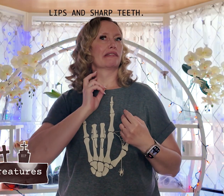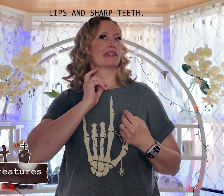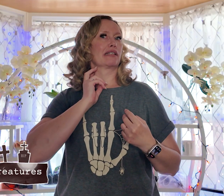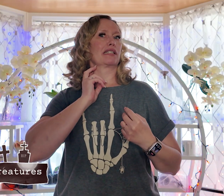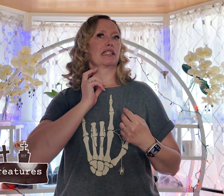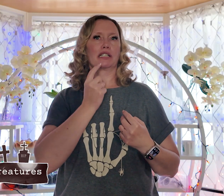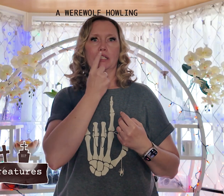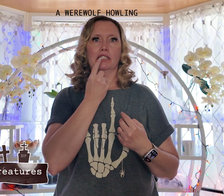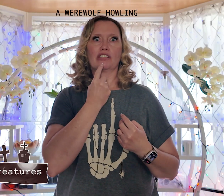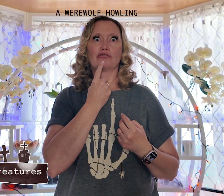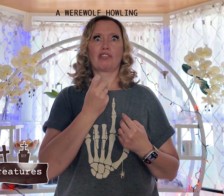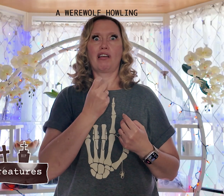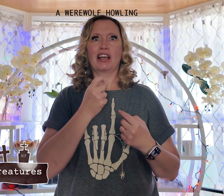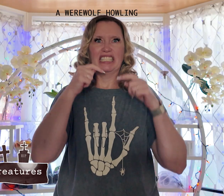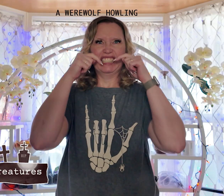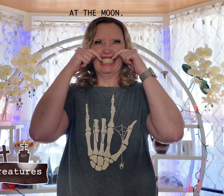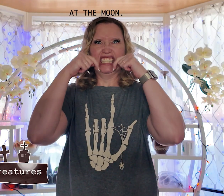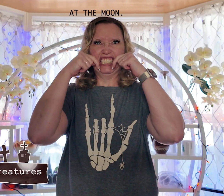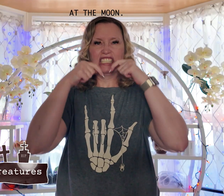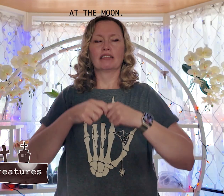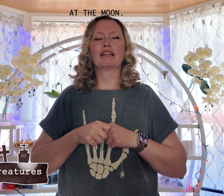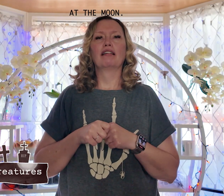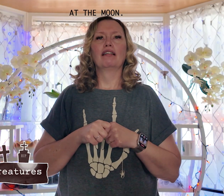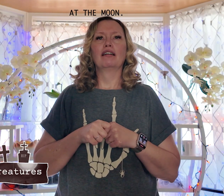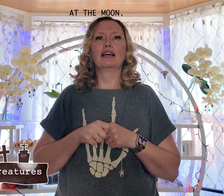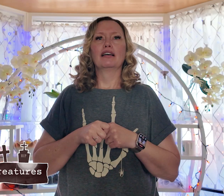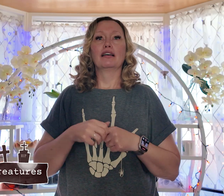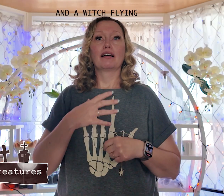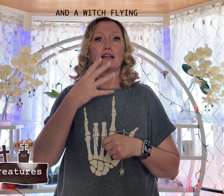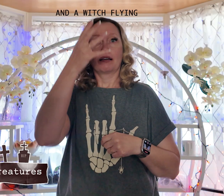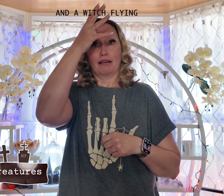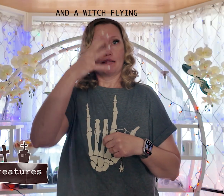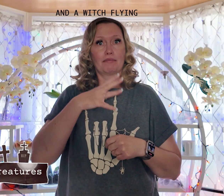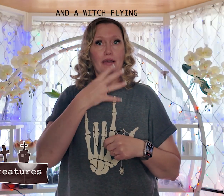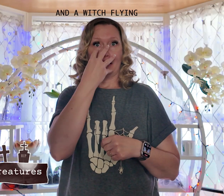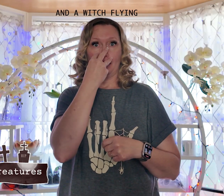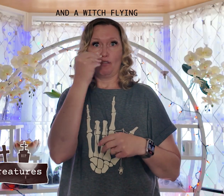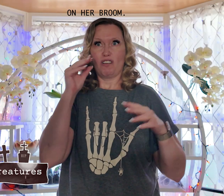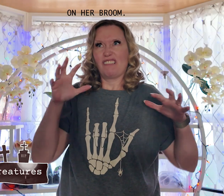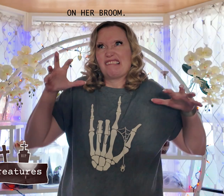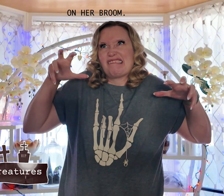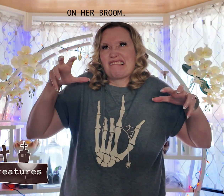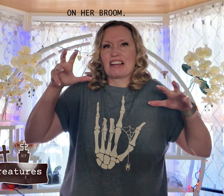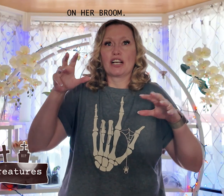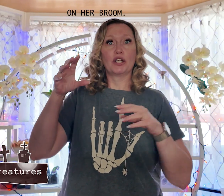teeth, a werewolf howling at the moon, and a witch flying on her